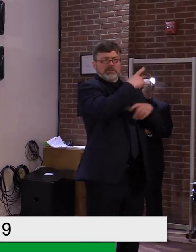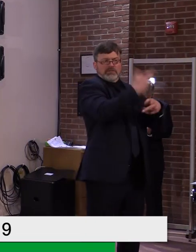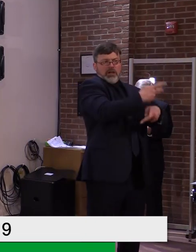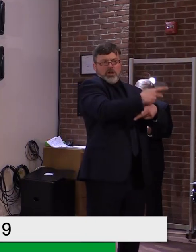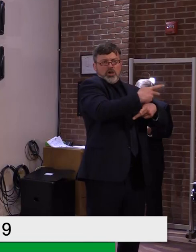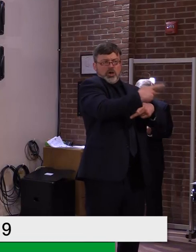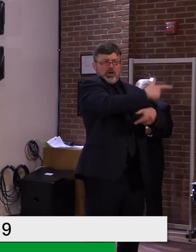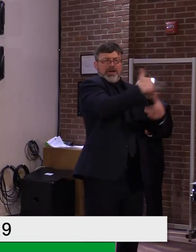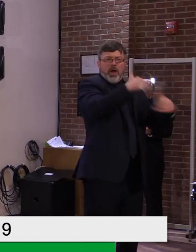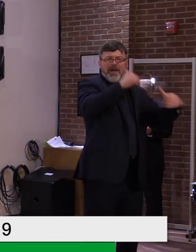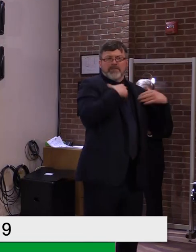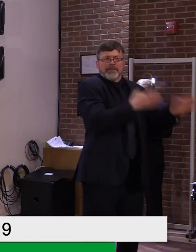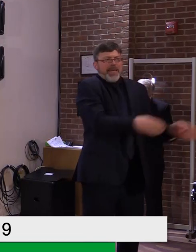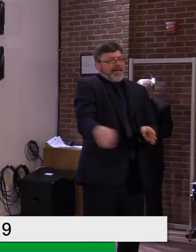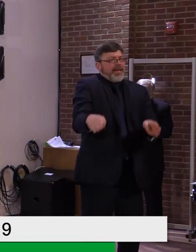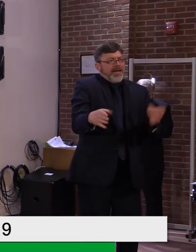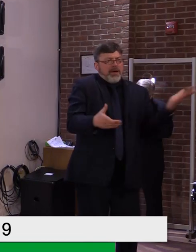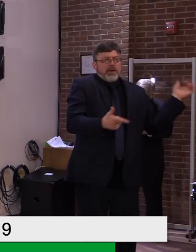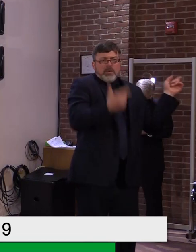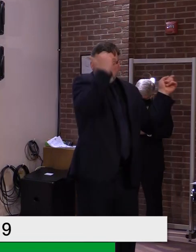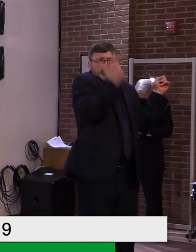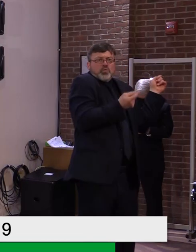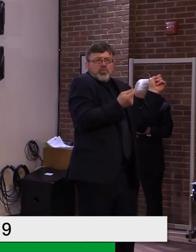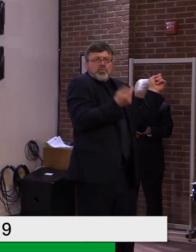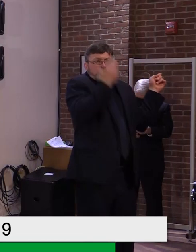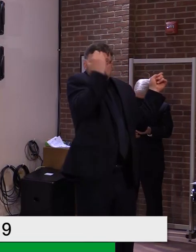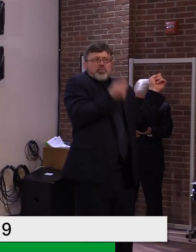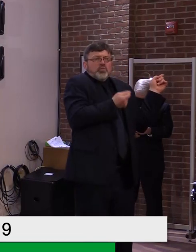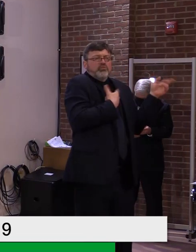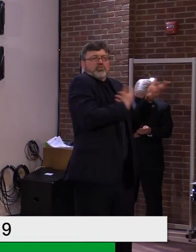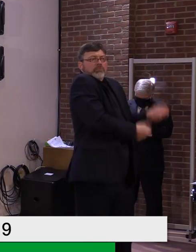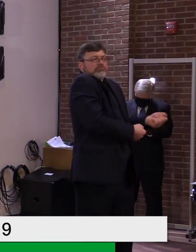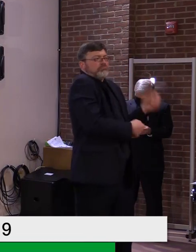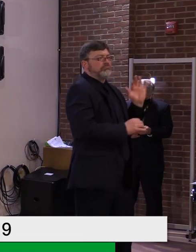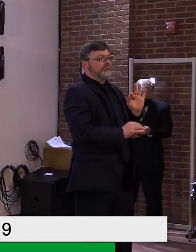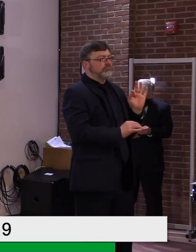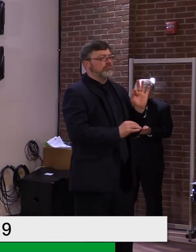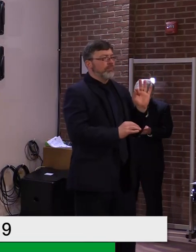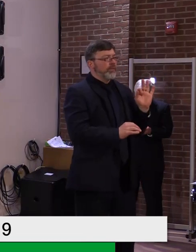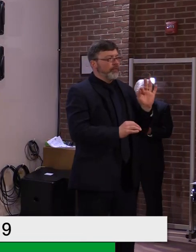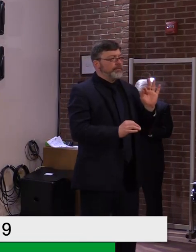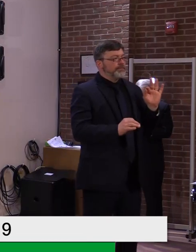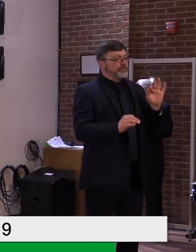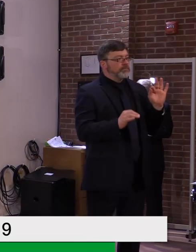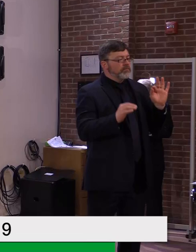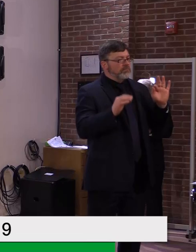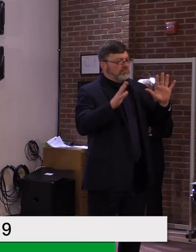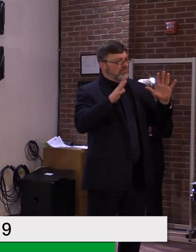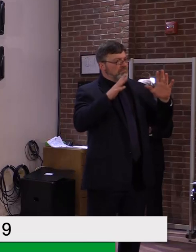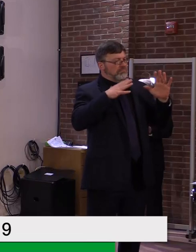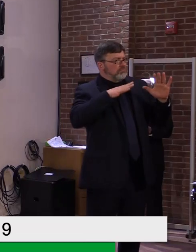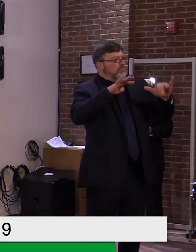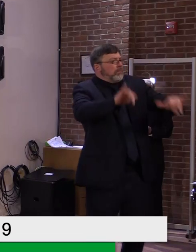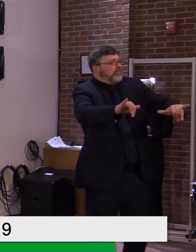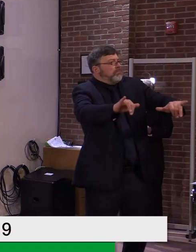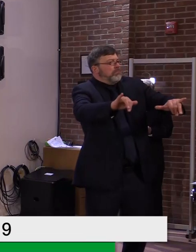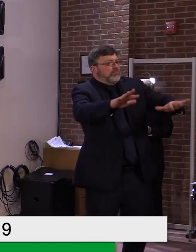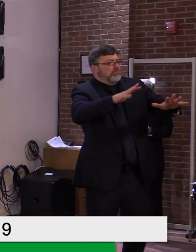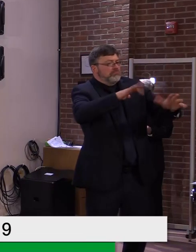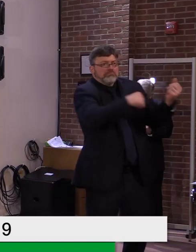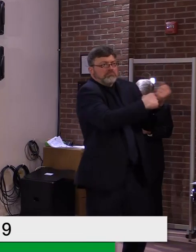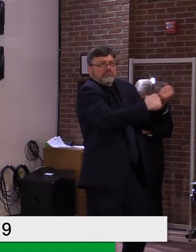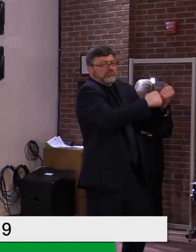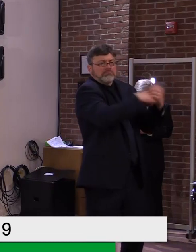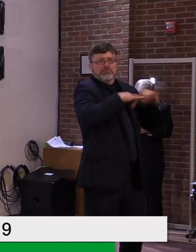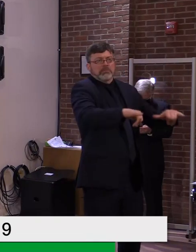strategies, and the hope is that, again, if the weather remains in a favorable way, students will be